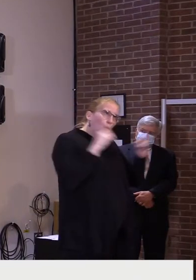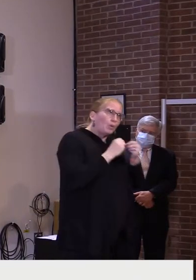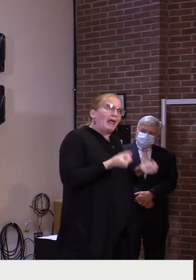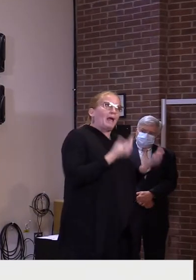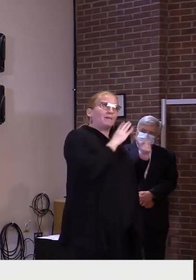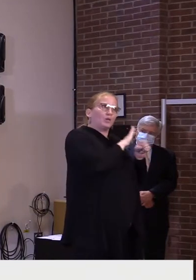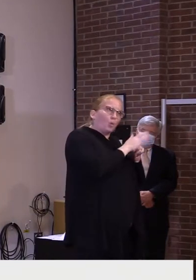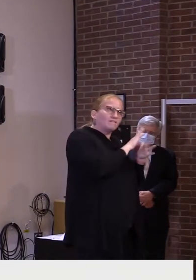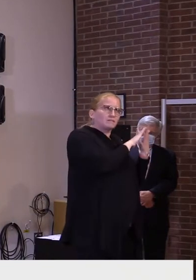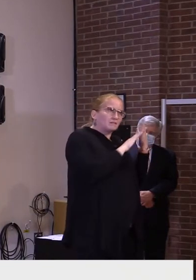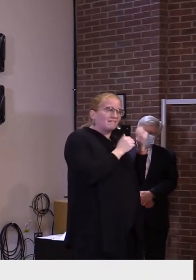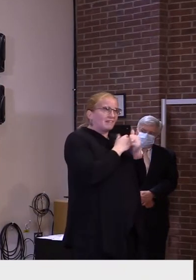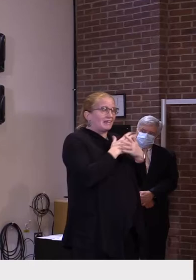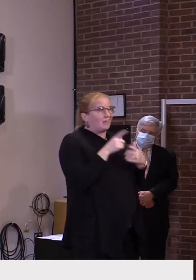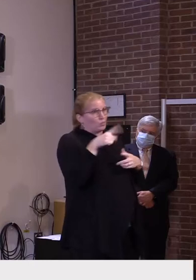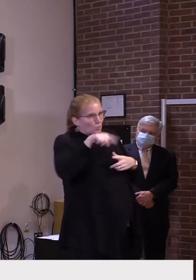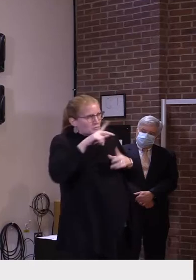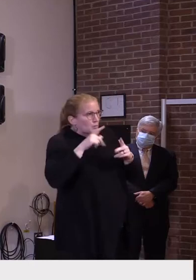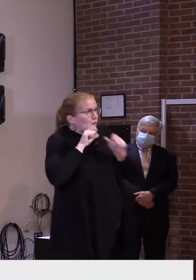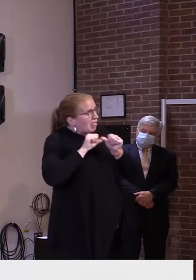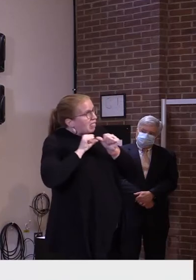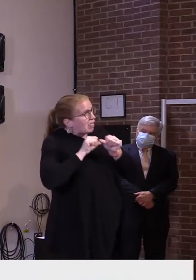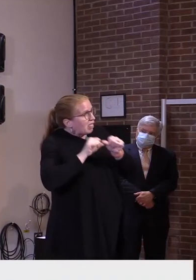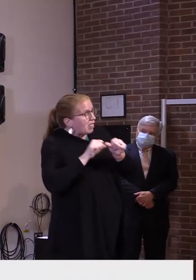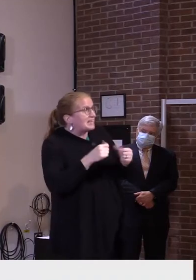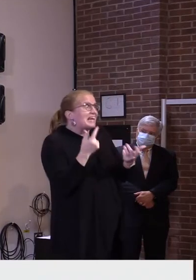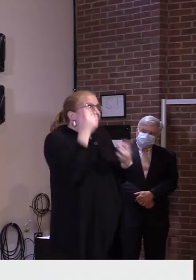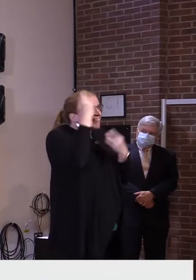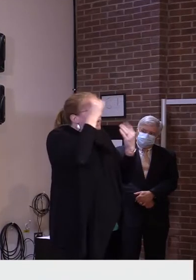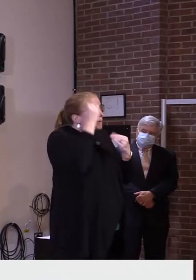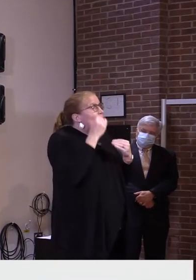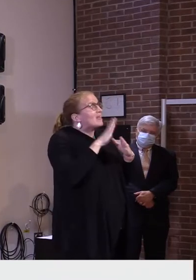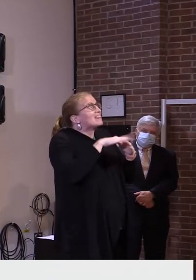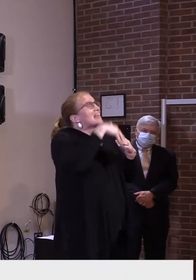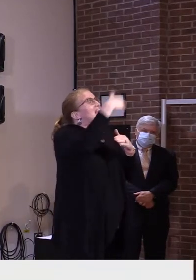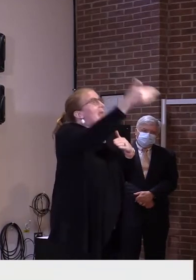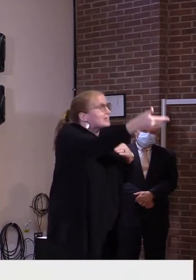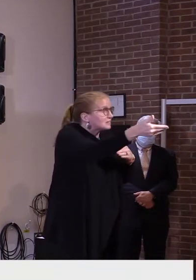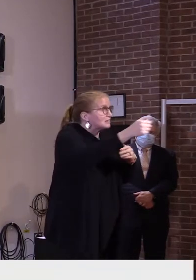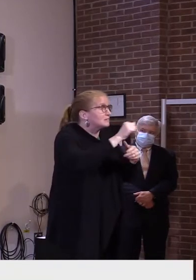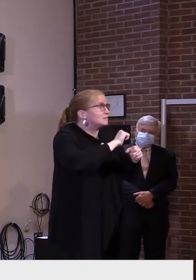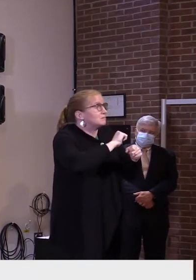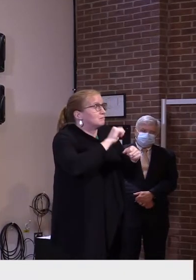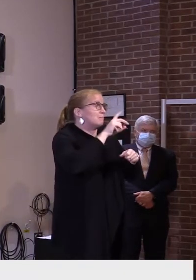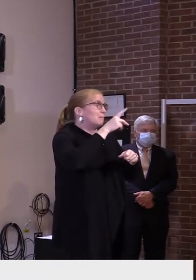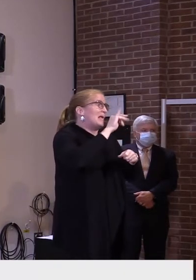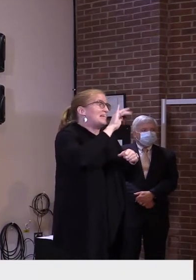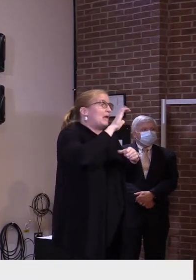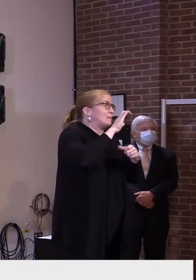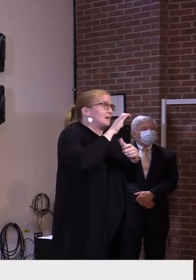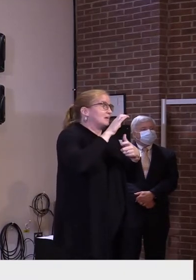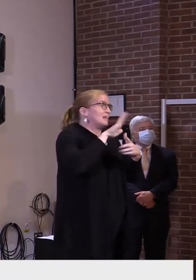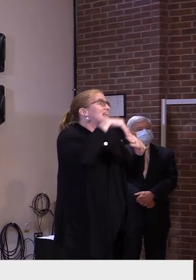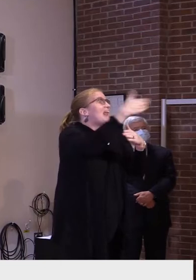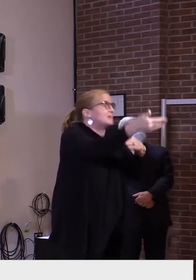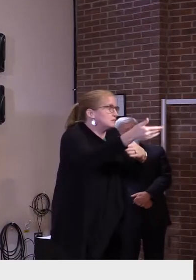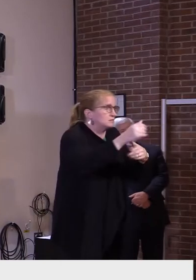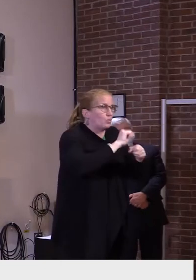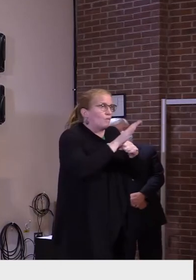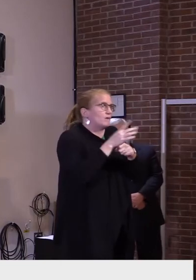next pandemic is managing people who have suffered with long COVID. The pediatric